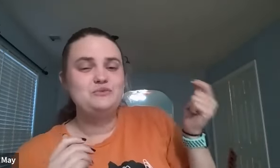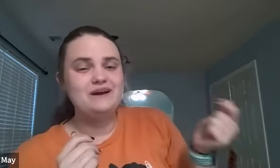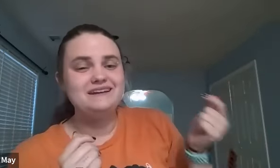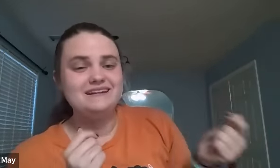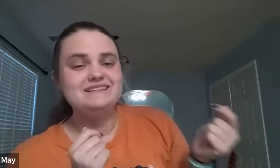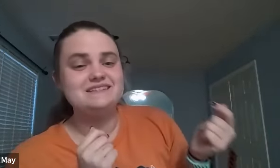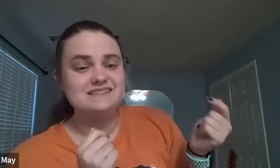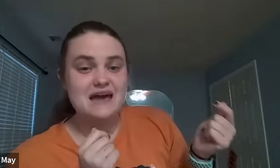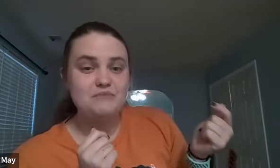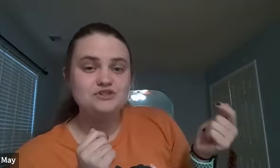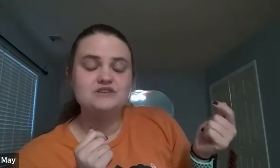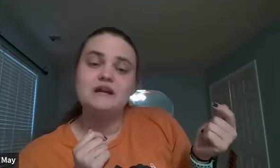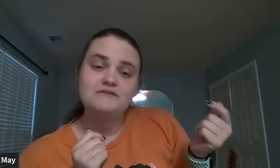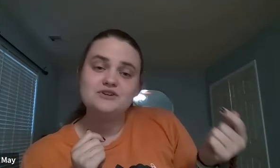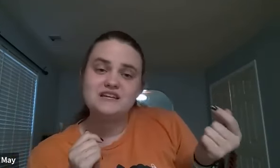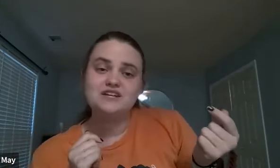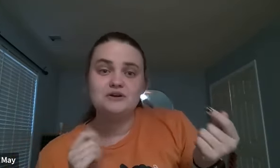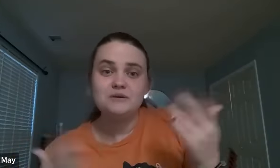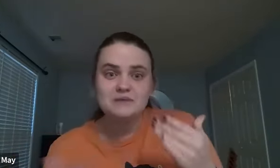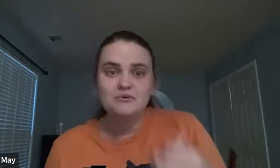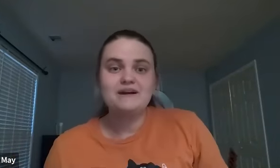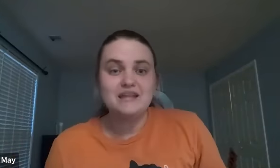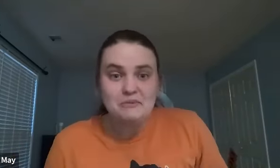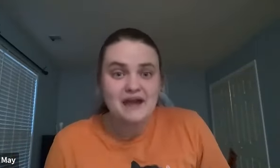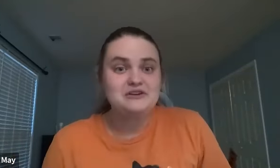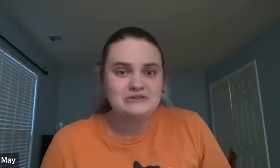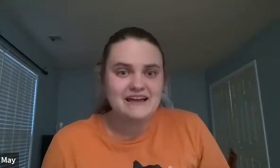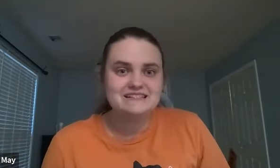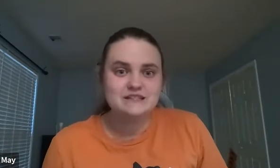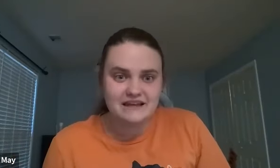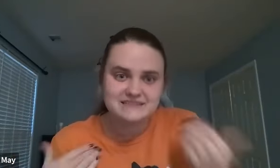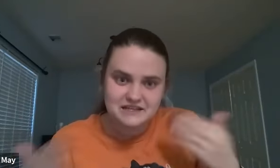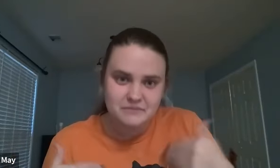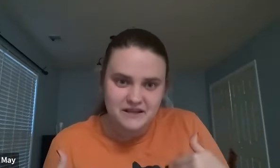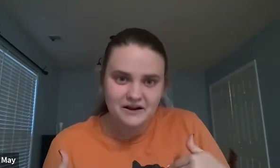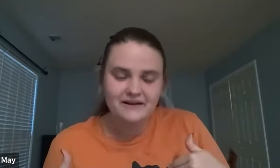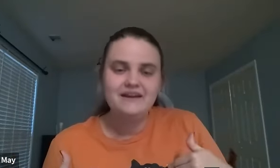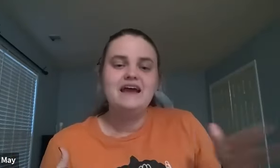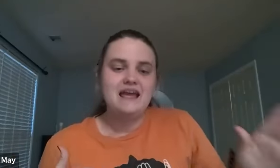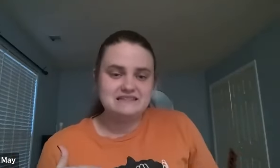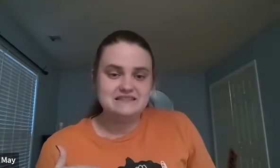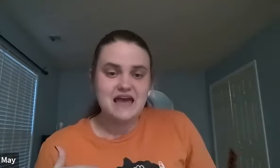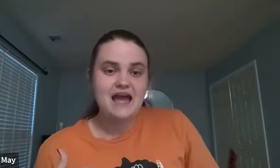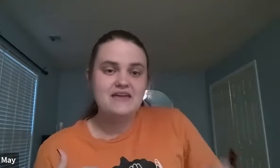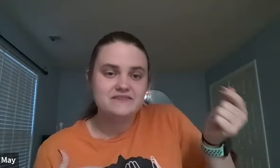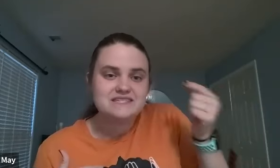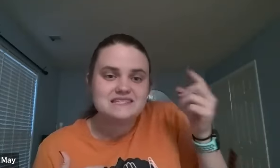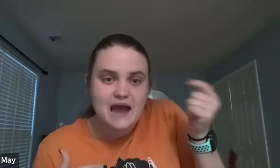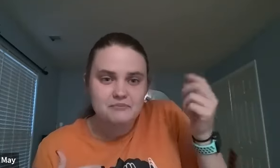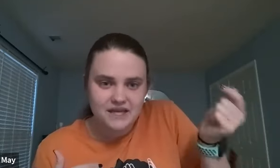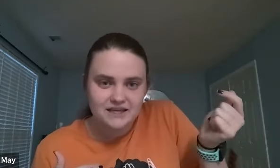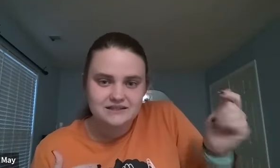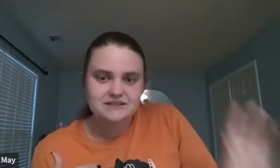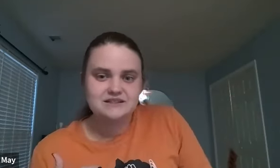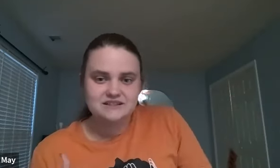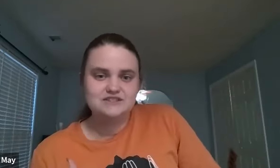what it is that motion of whenever you're saying, you know, come here, boy, and you pat your legs to like say, come here, it's that and then the snapping. So